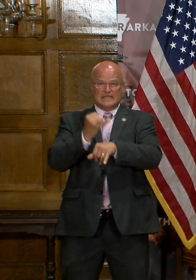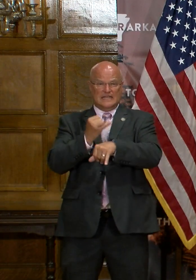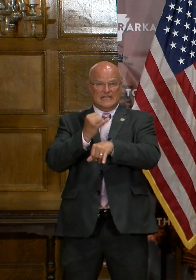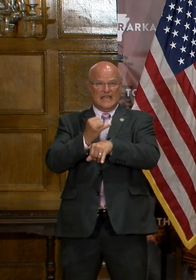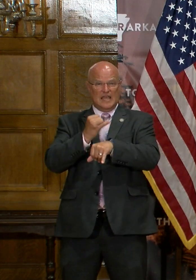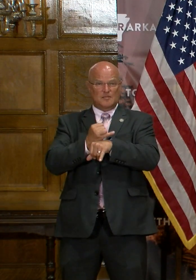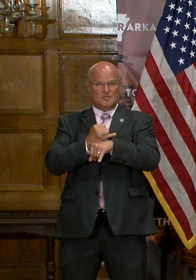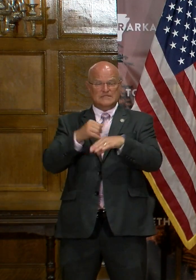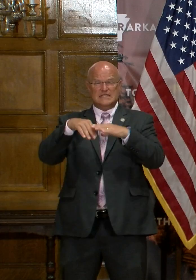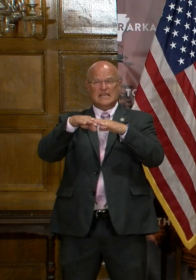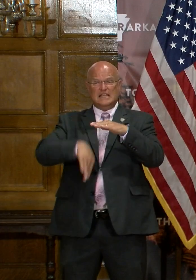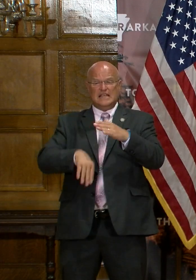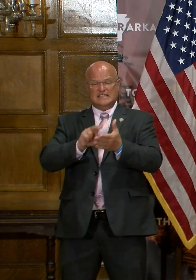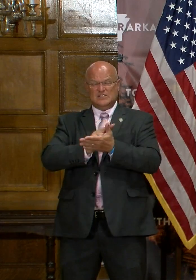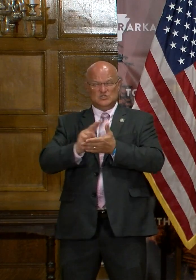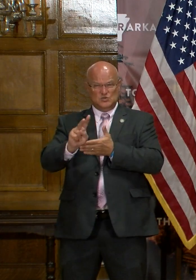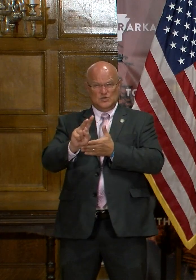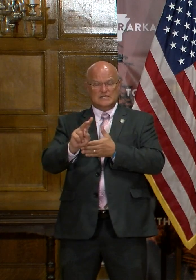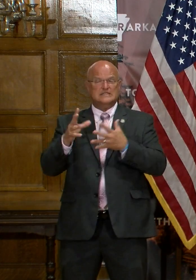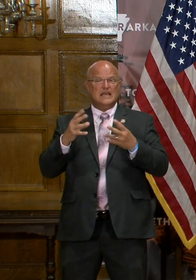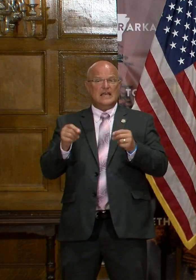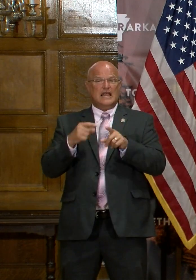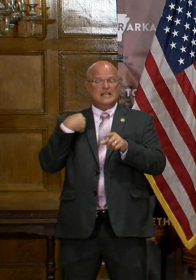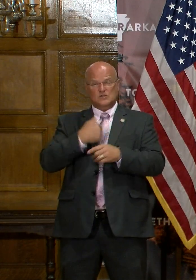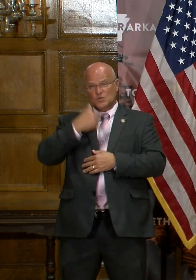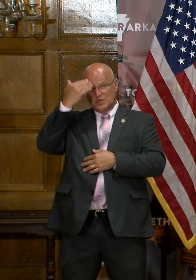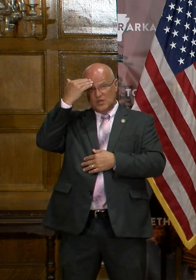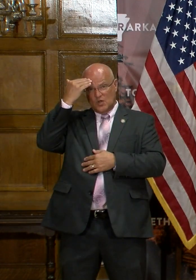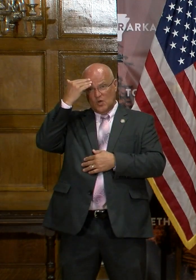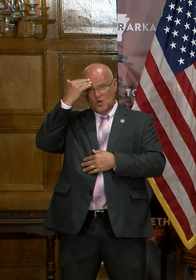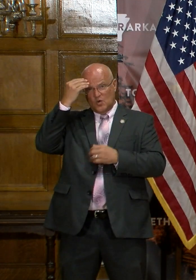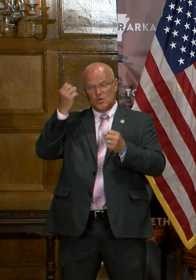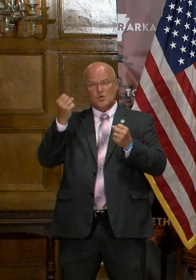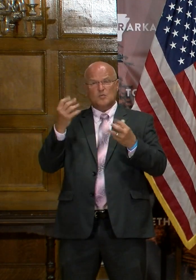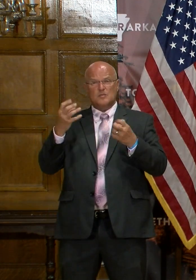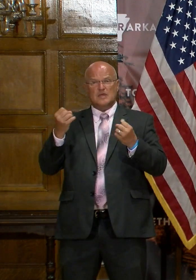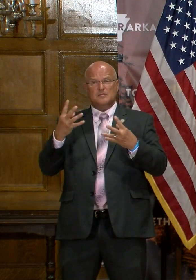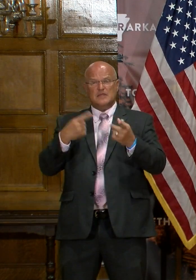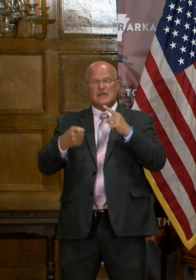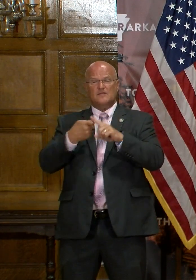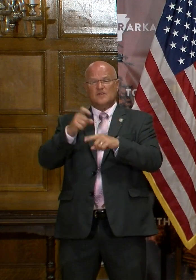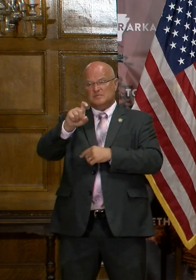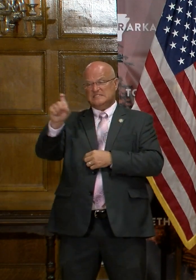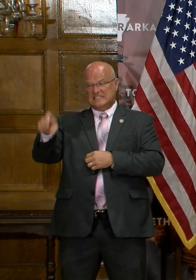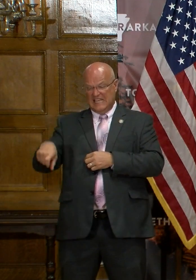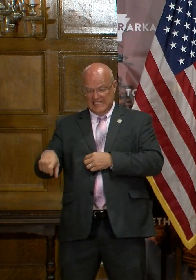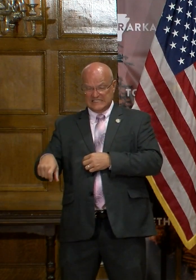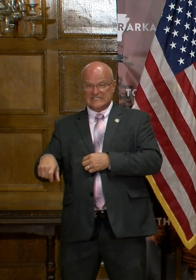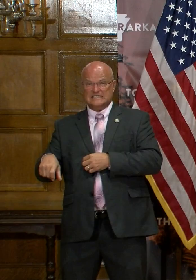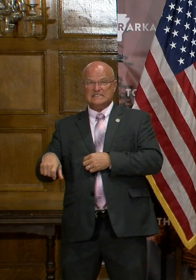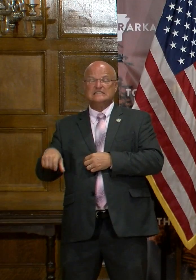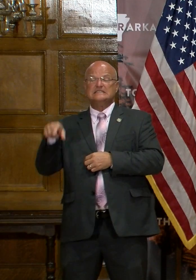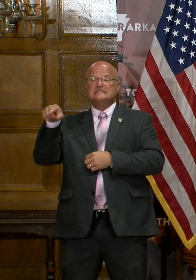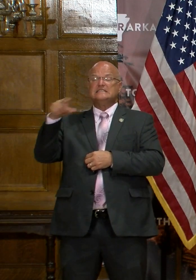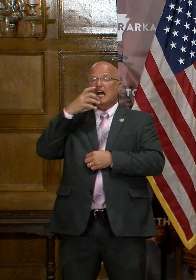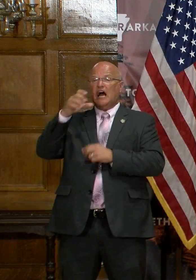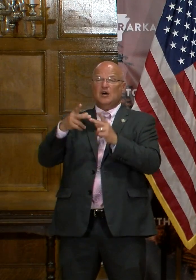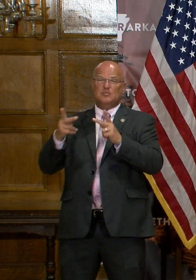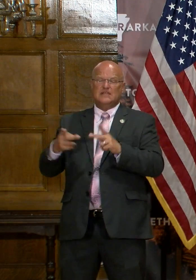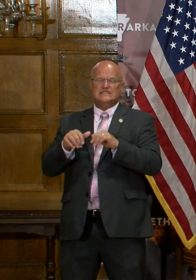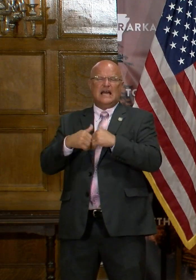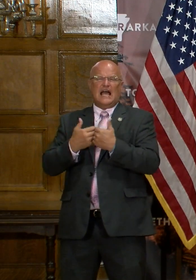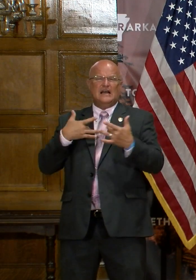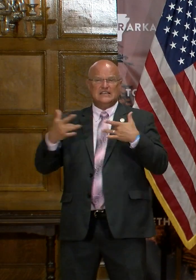campus in less than 2 weeks now. And as we know, there are a lot of students coming from Texas, which is a hotspot.